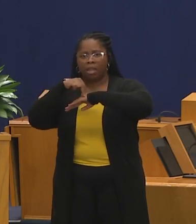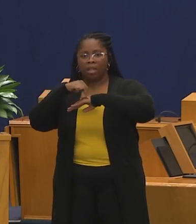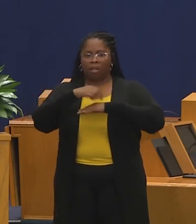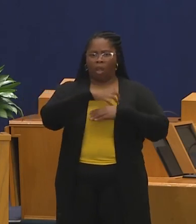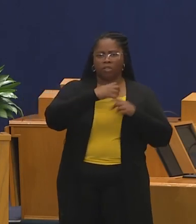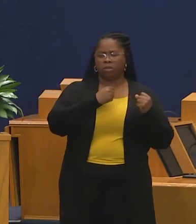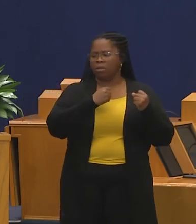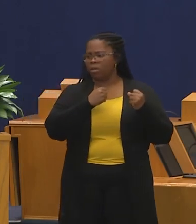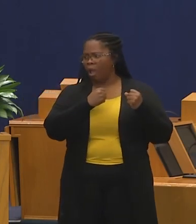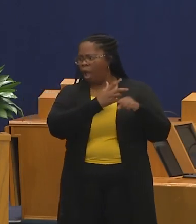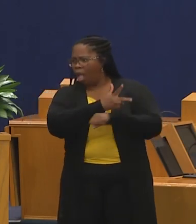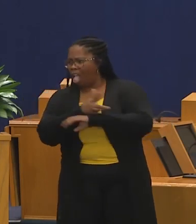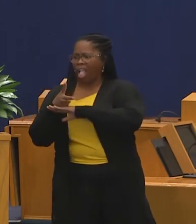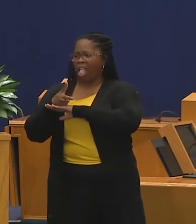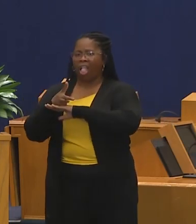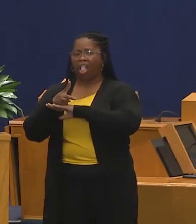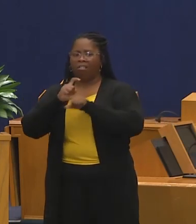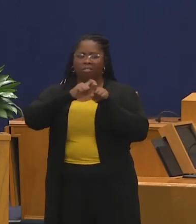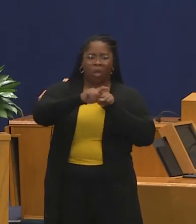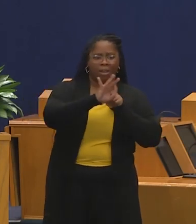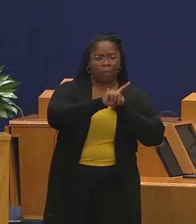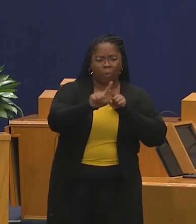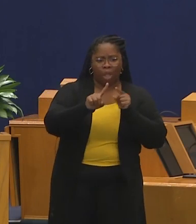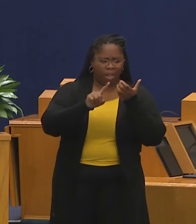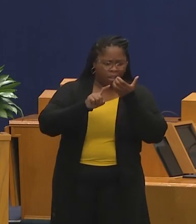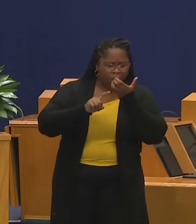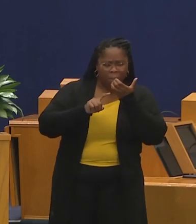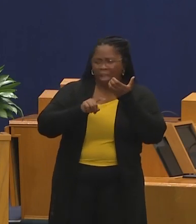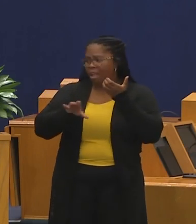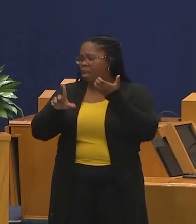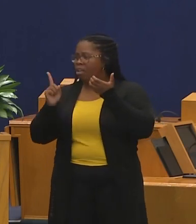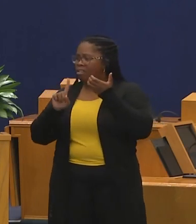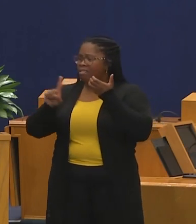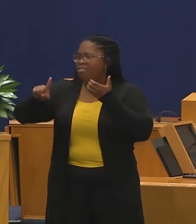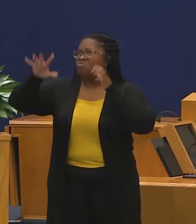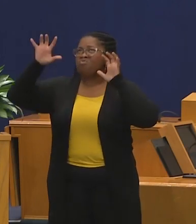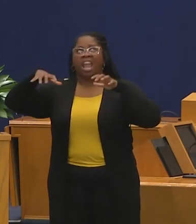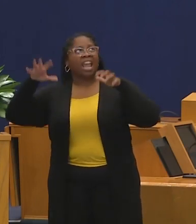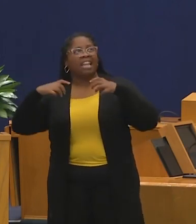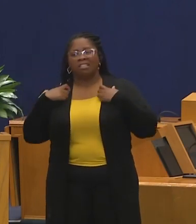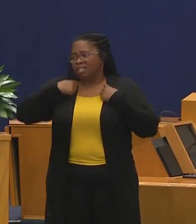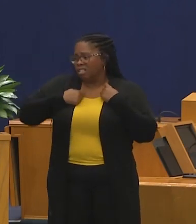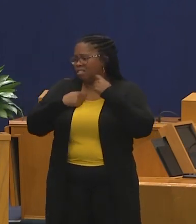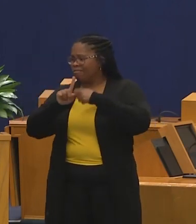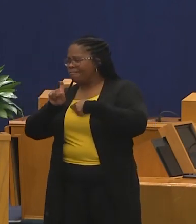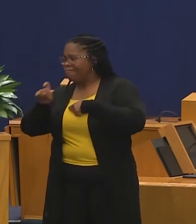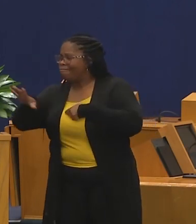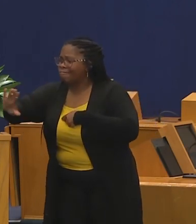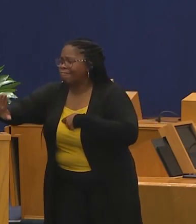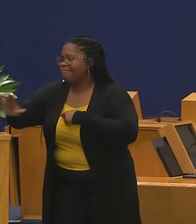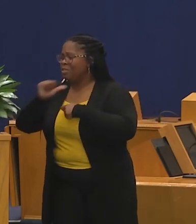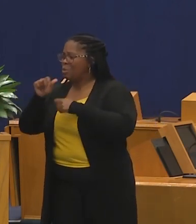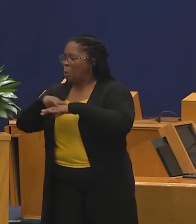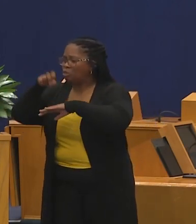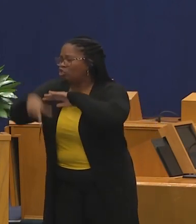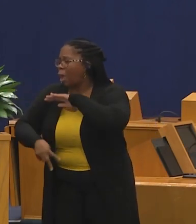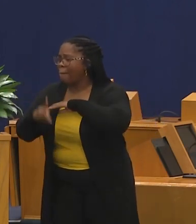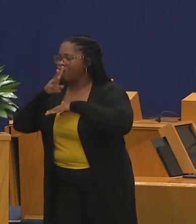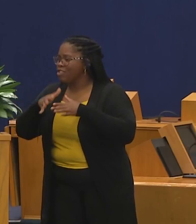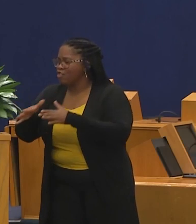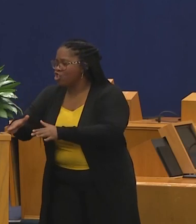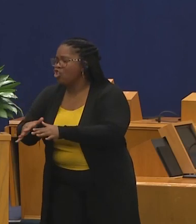911, and into the rain, went up to her and started talking to her, engaging her, to try to dissuade her from jumping into the river. She was